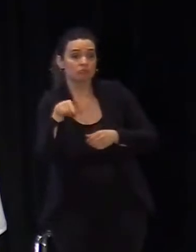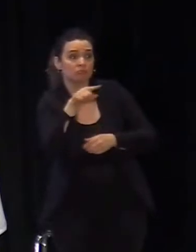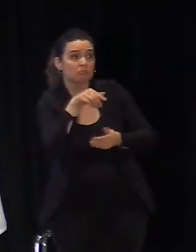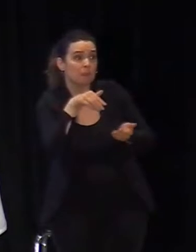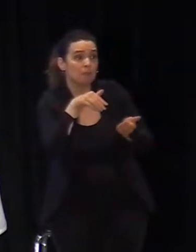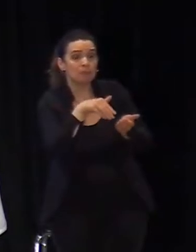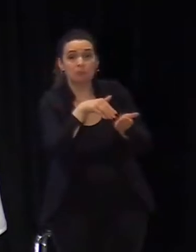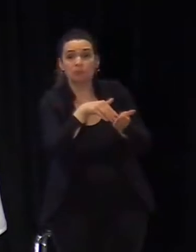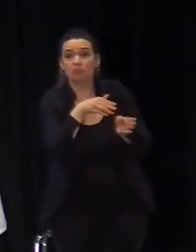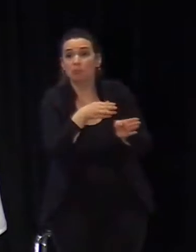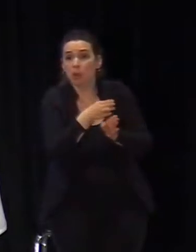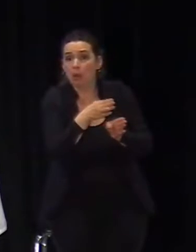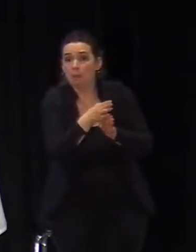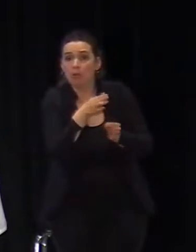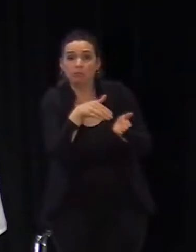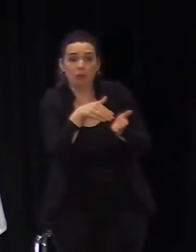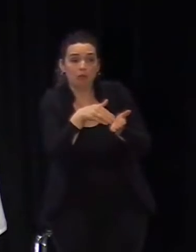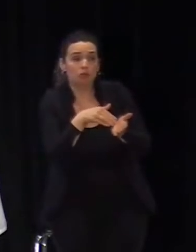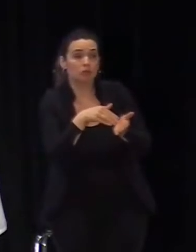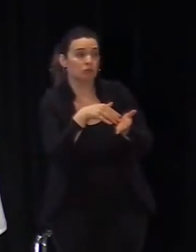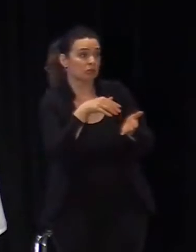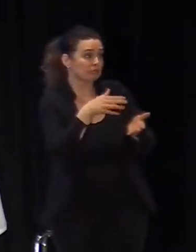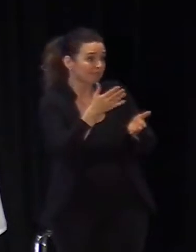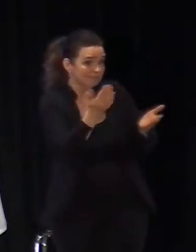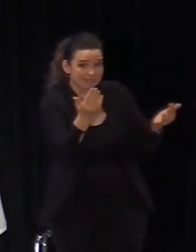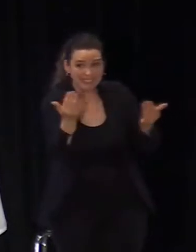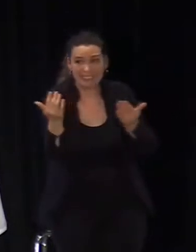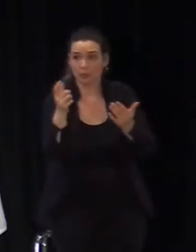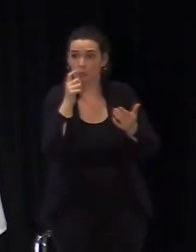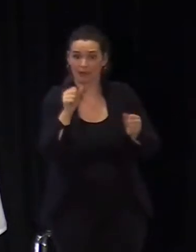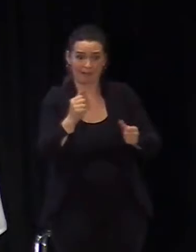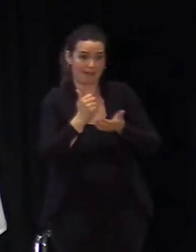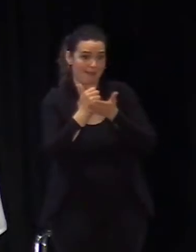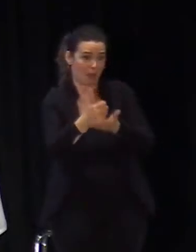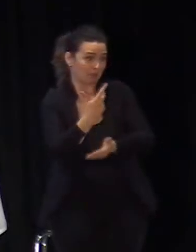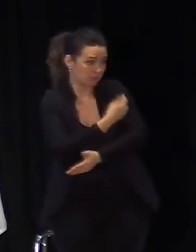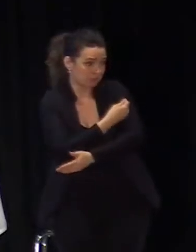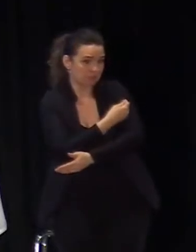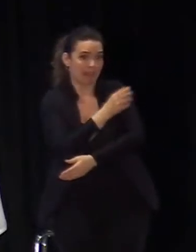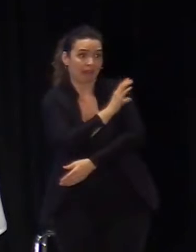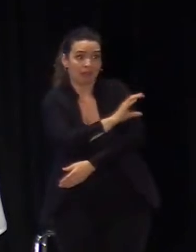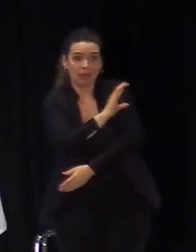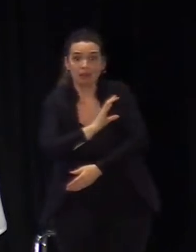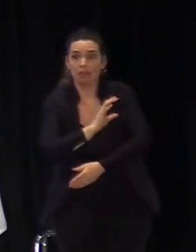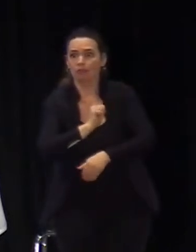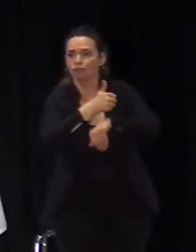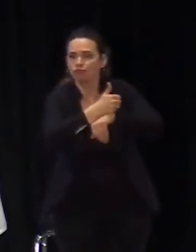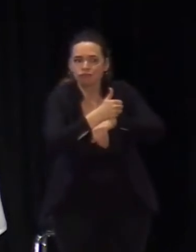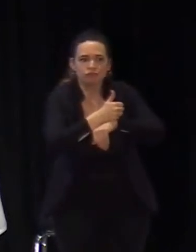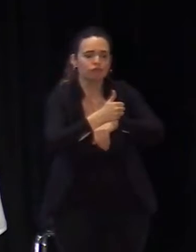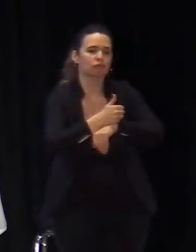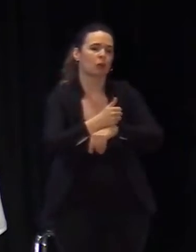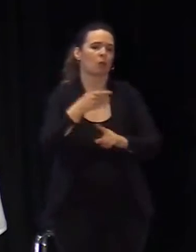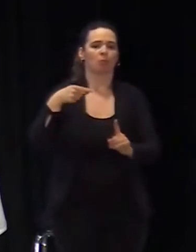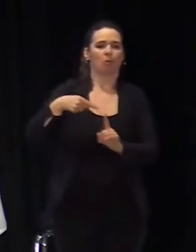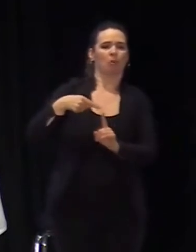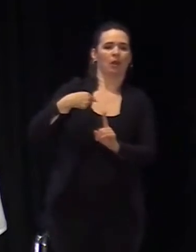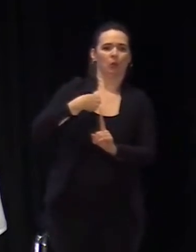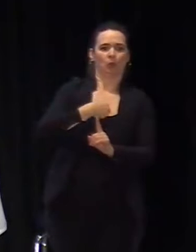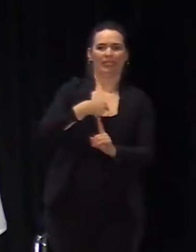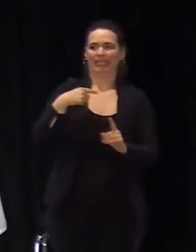that they can help us get to their clients quickly. It's about speed. If they can't assure they're going to do it